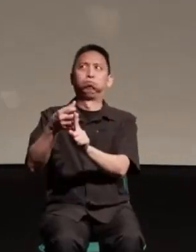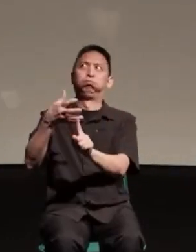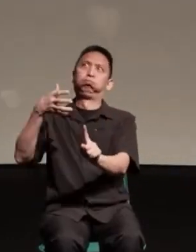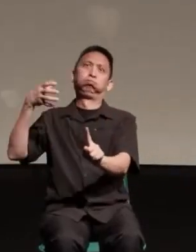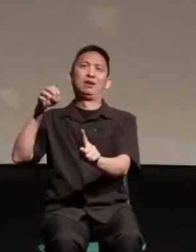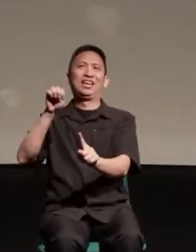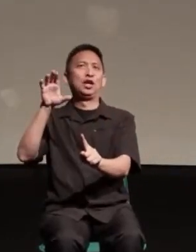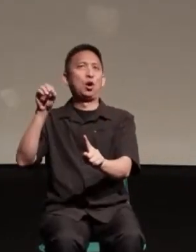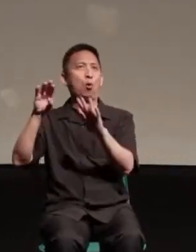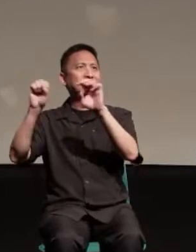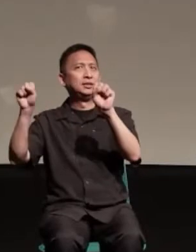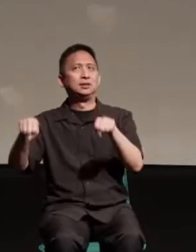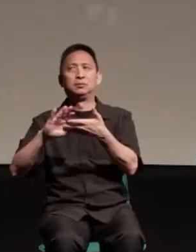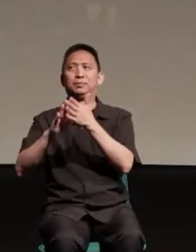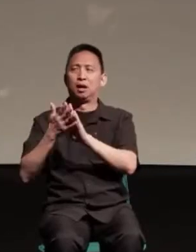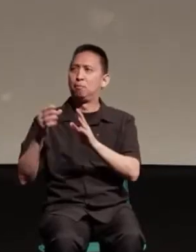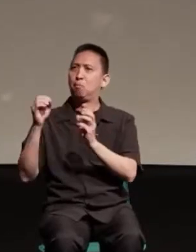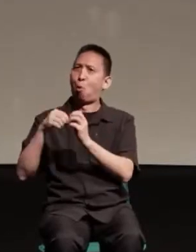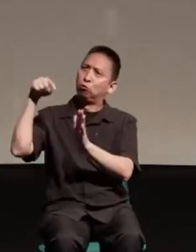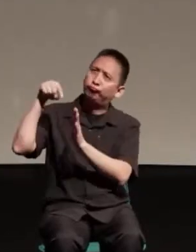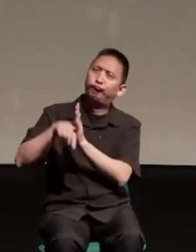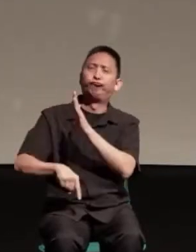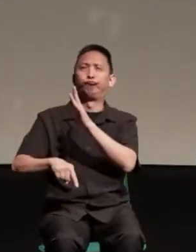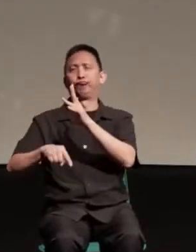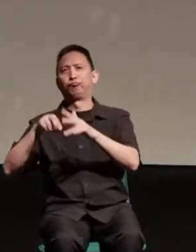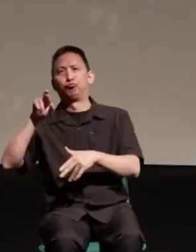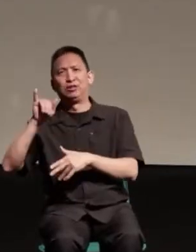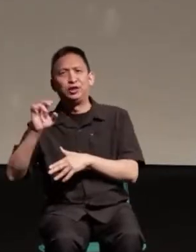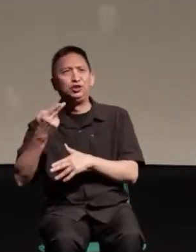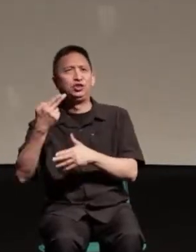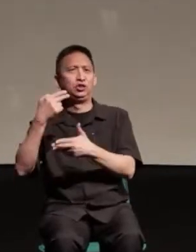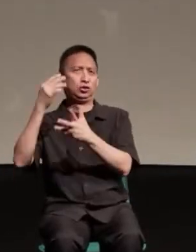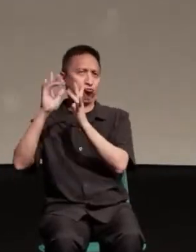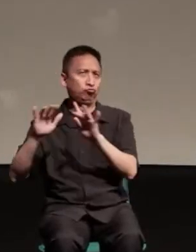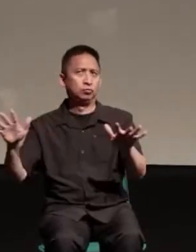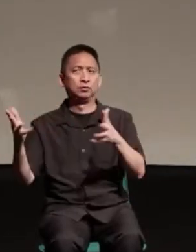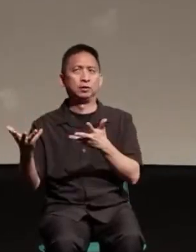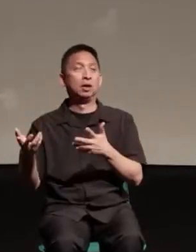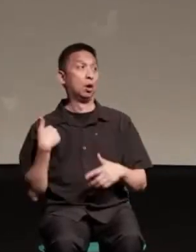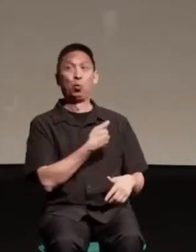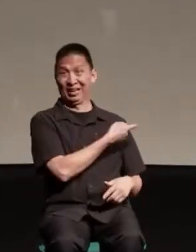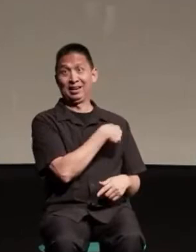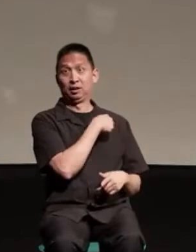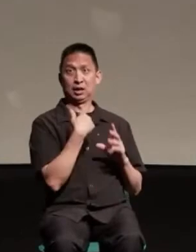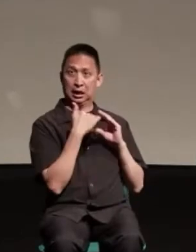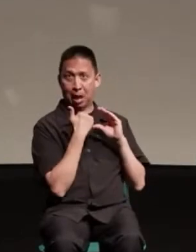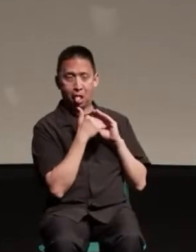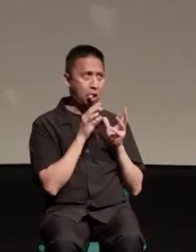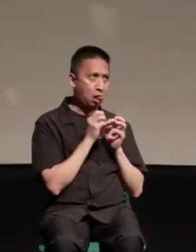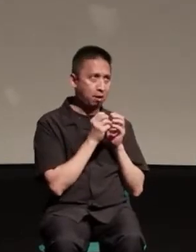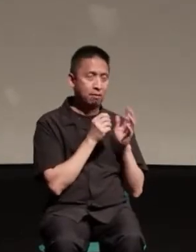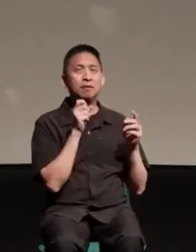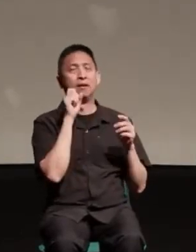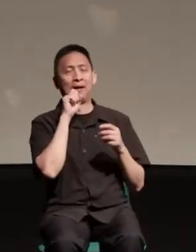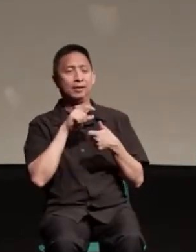this future that we want from it? So one of the things that we've talked about in email threads, for those who don't know, so yes,